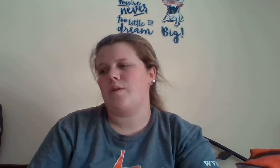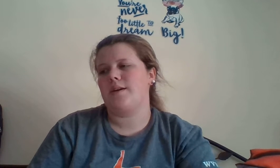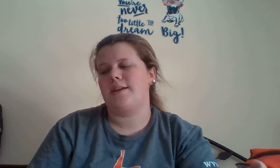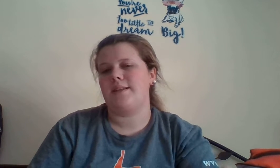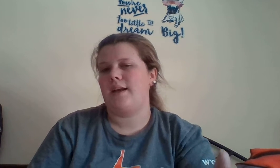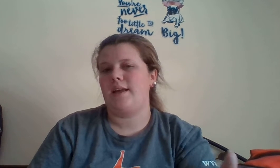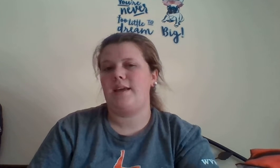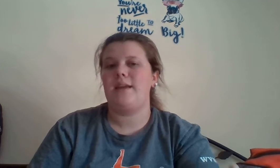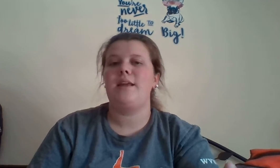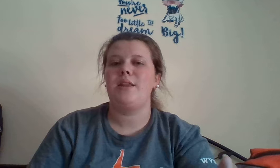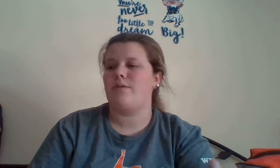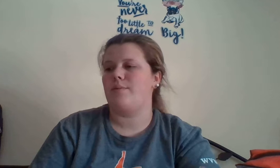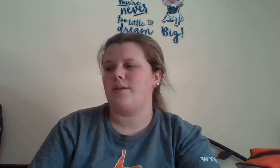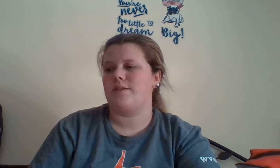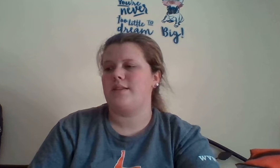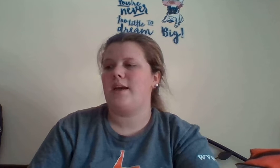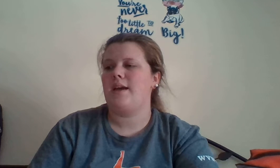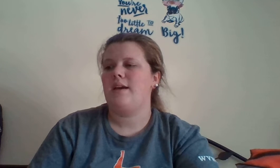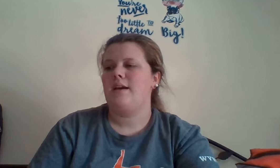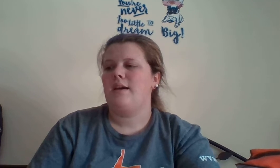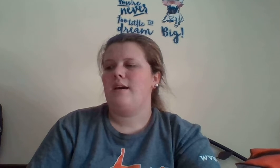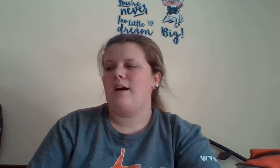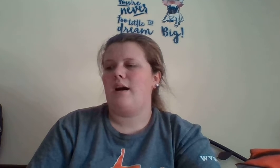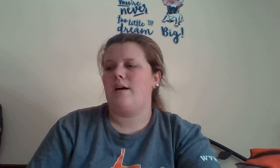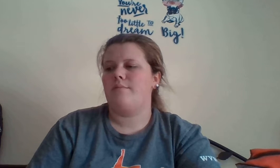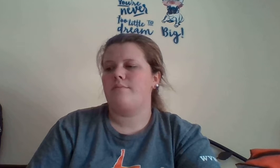4 is eating 3 meals a day.